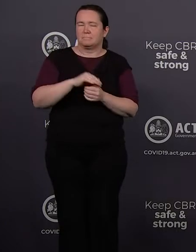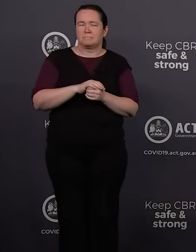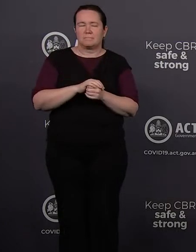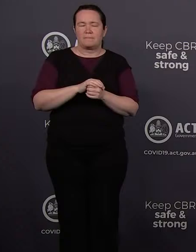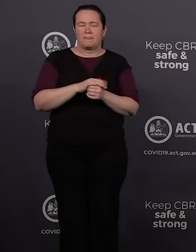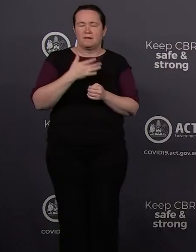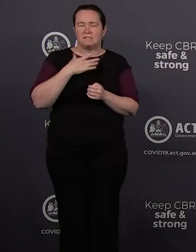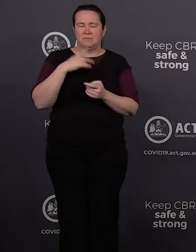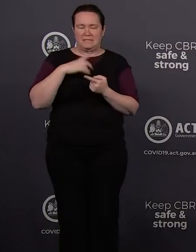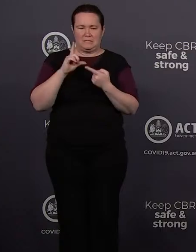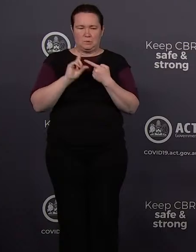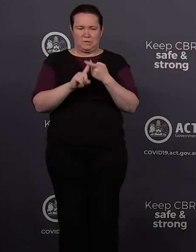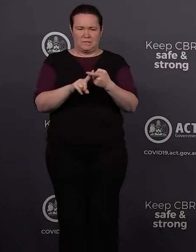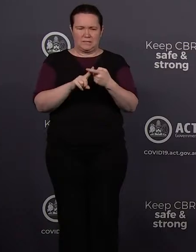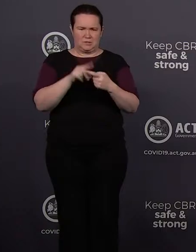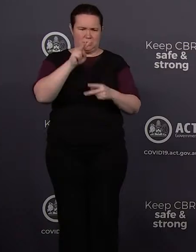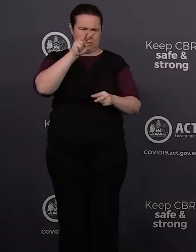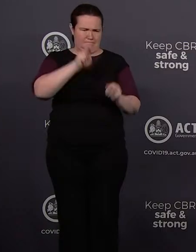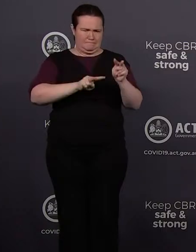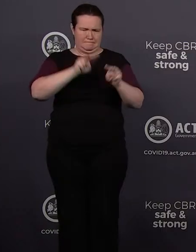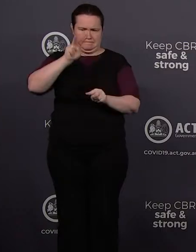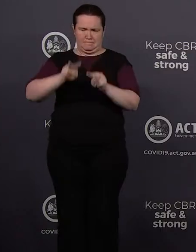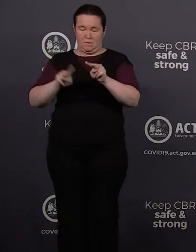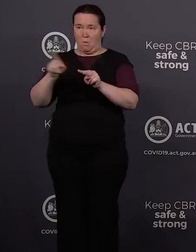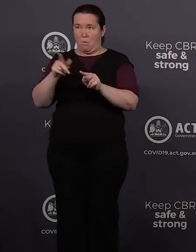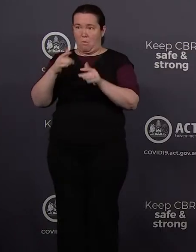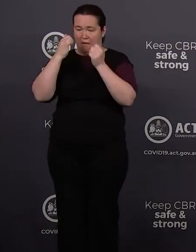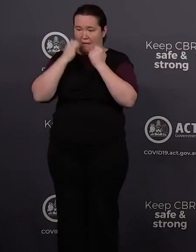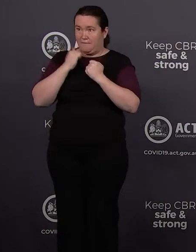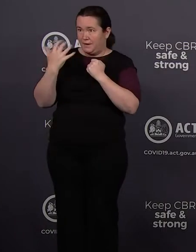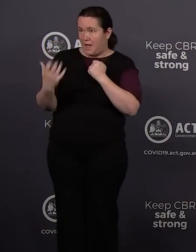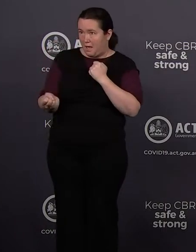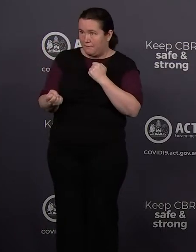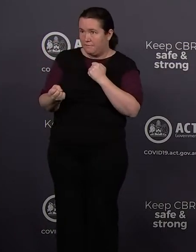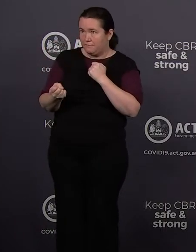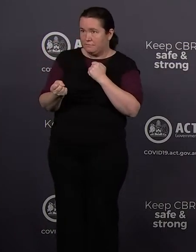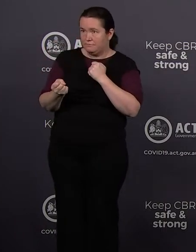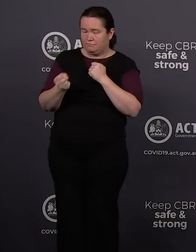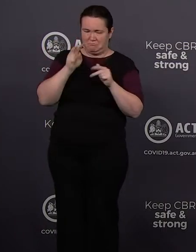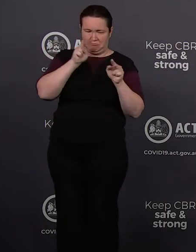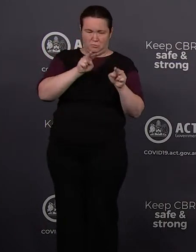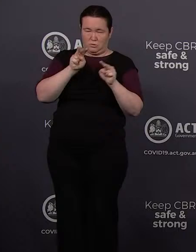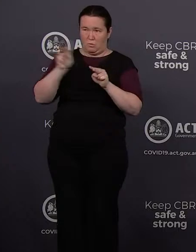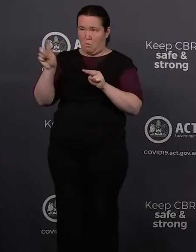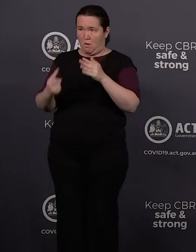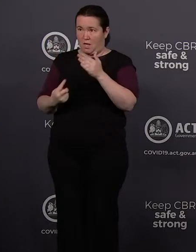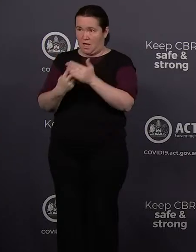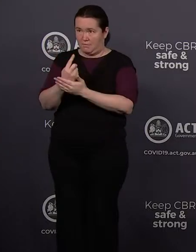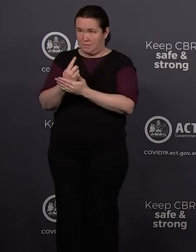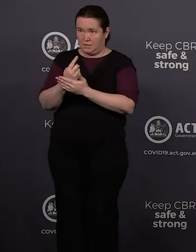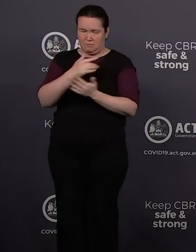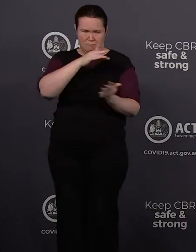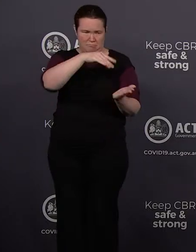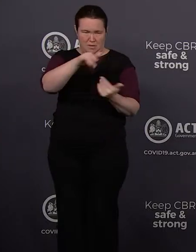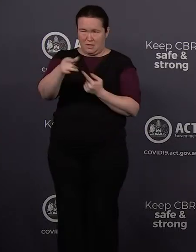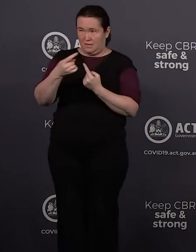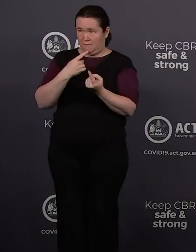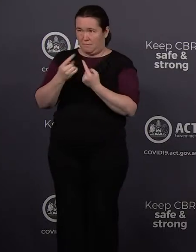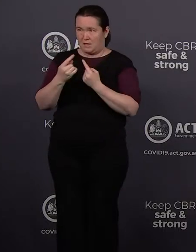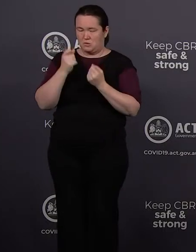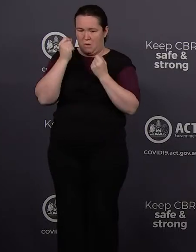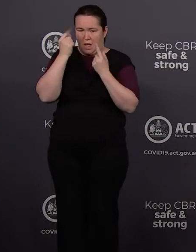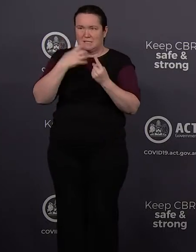we just need to continue to reassess the evidence that we have as we accumulate that and understand more and more moving